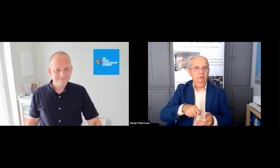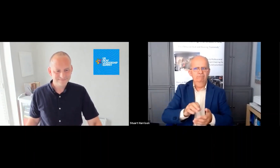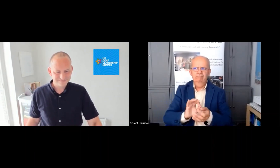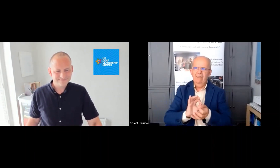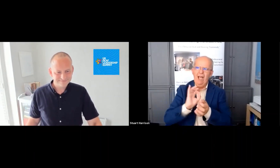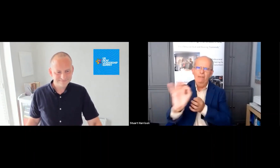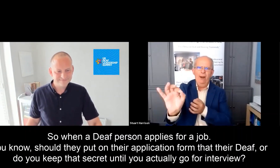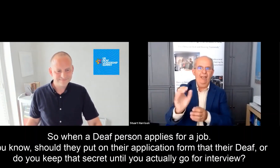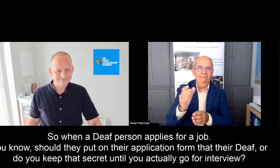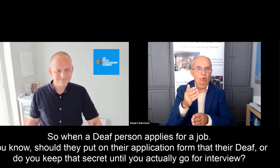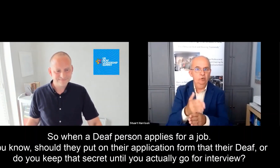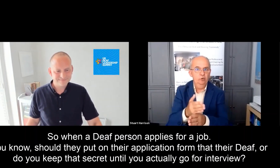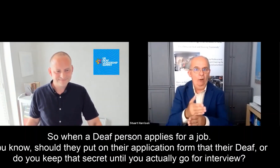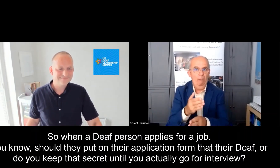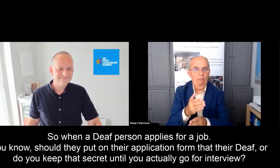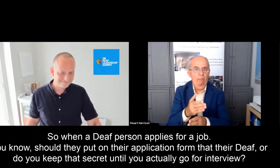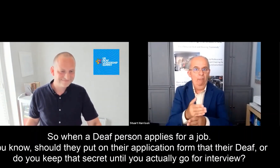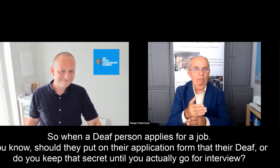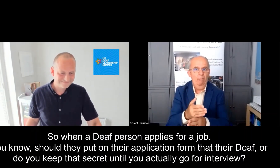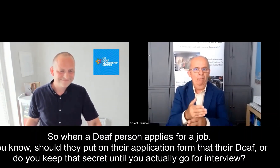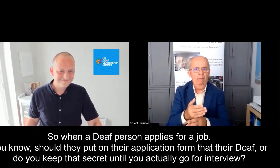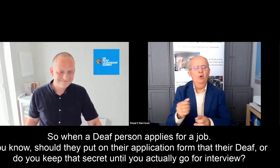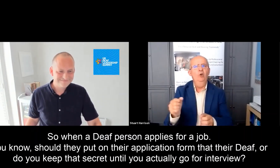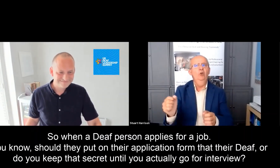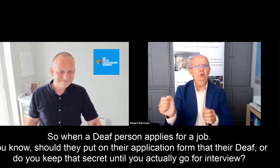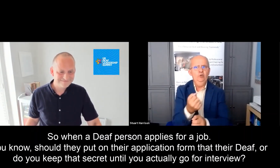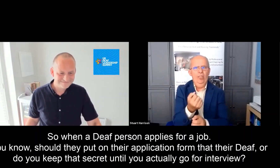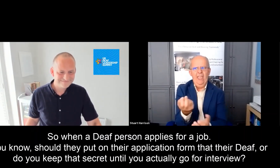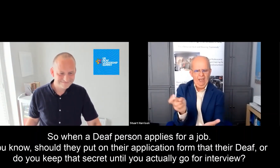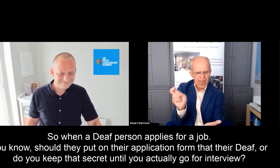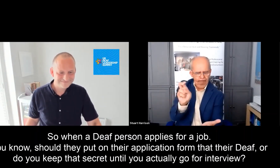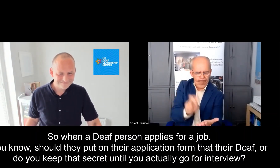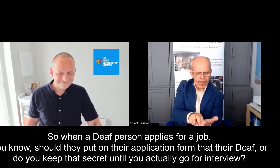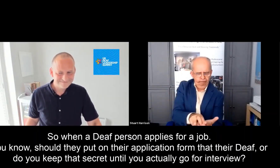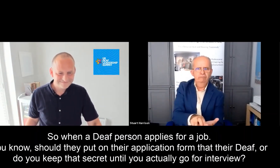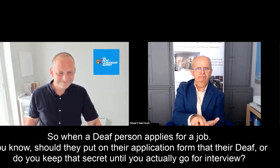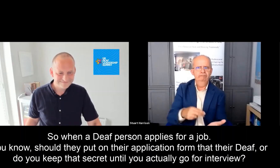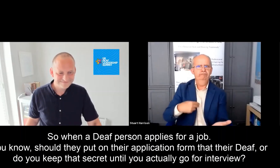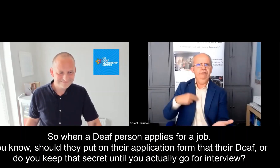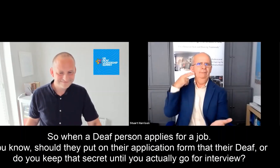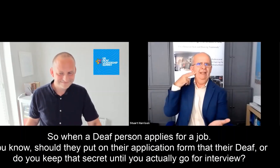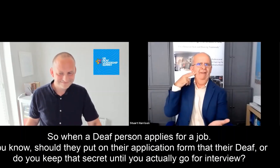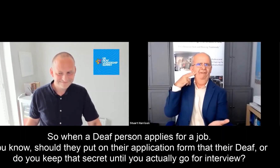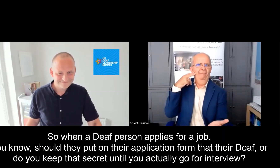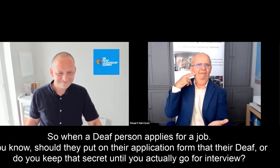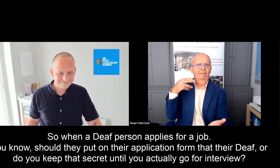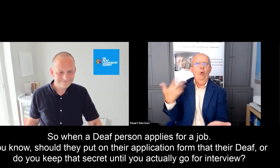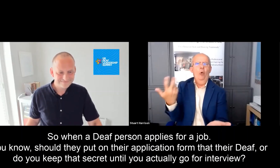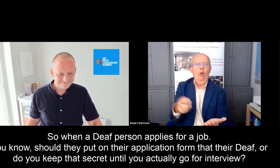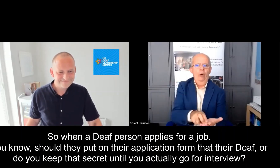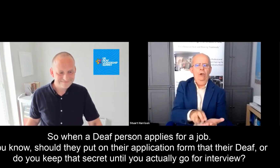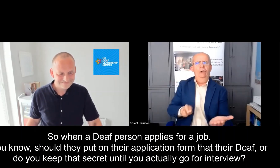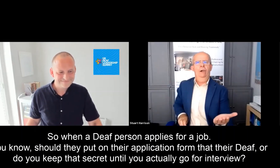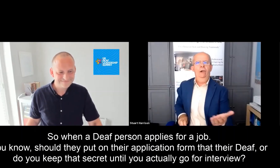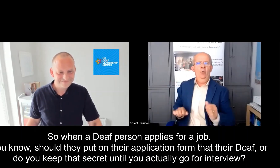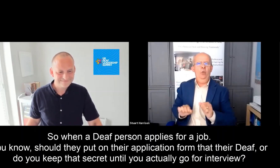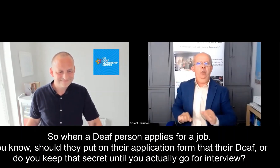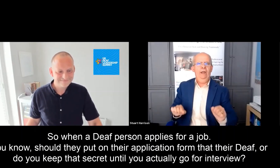So when a deaf person applies for a job, you know, should they put on their application form that they're